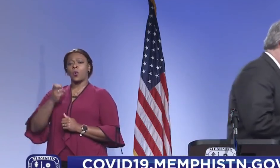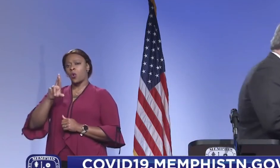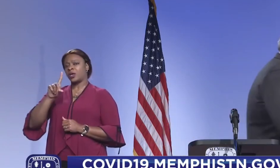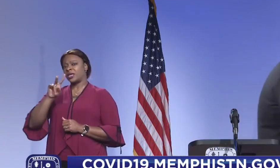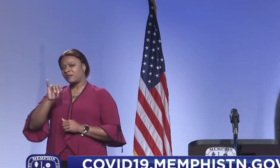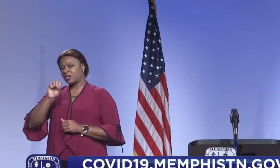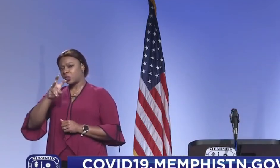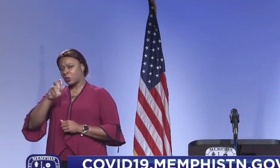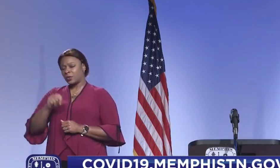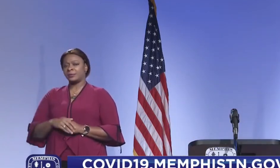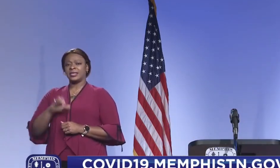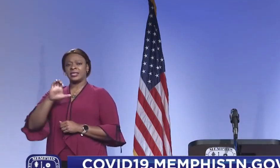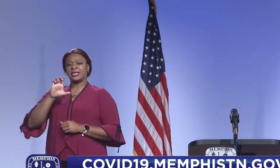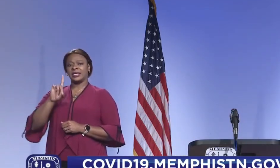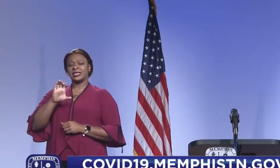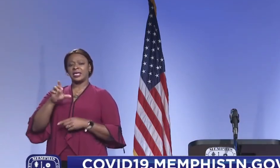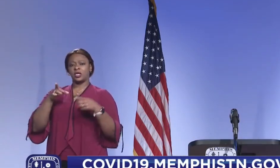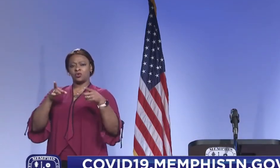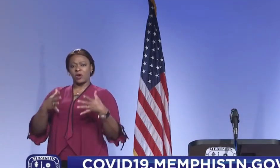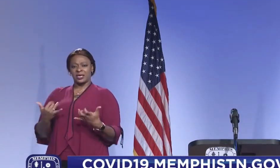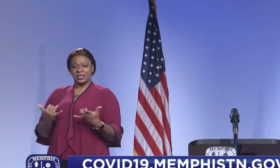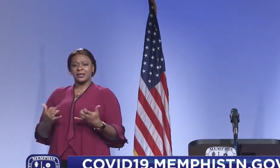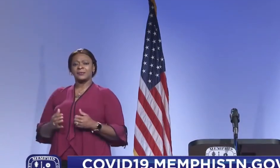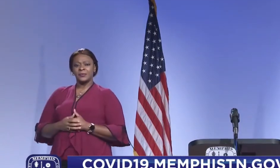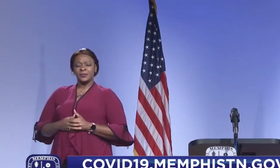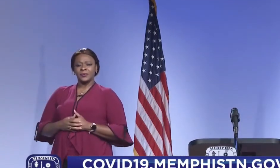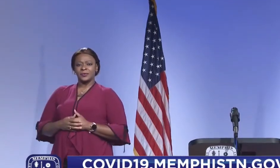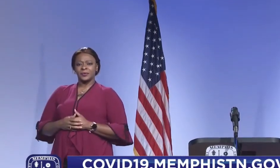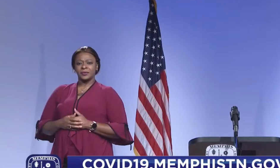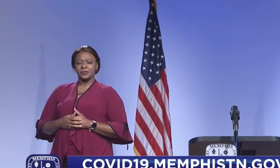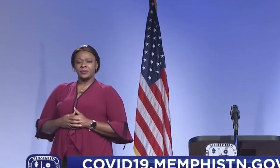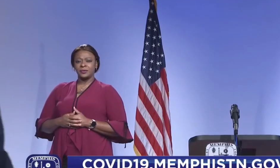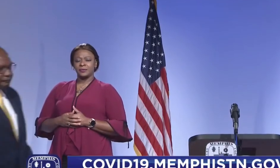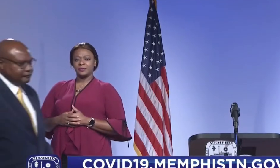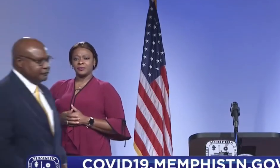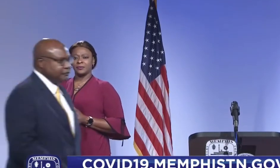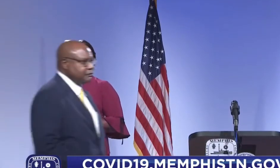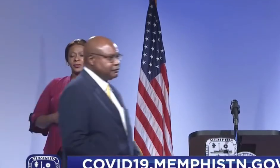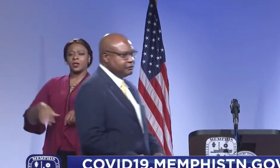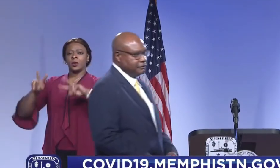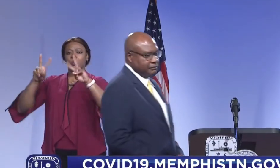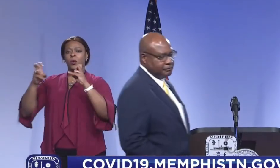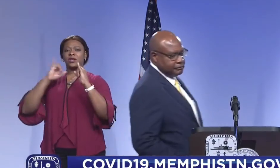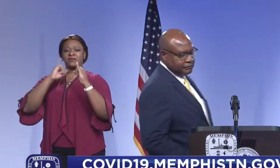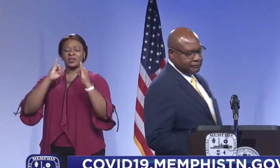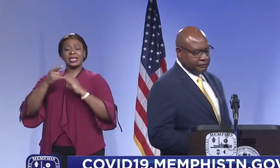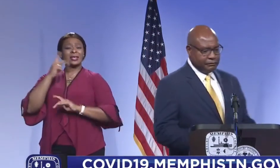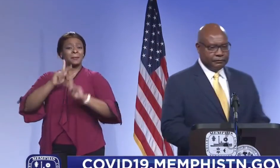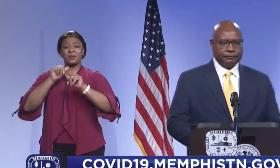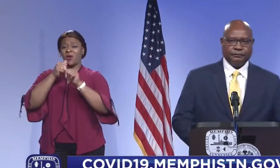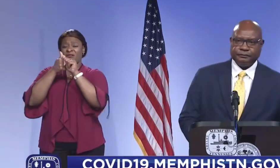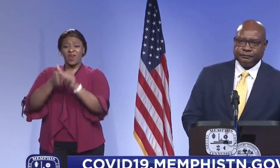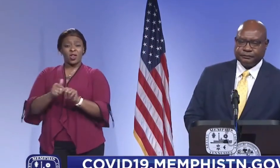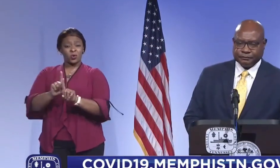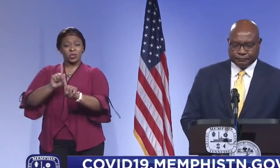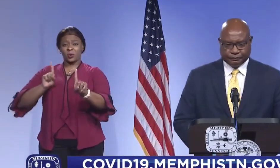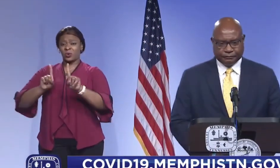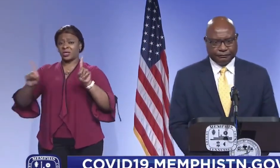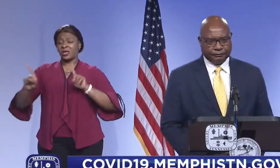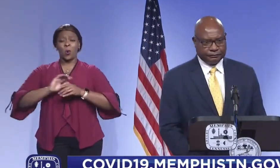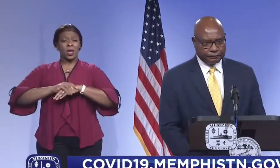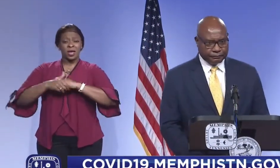The CDC director today was quoted in an interview where he said that if people don't follow social distancing,